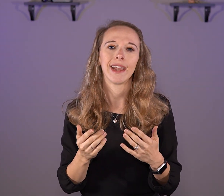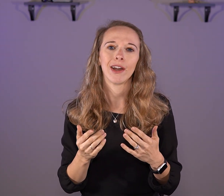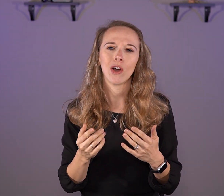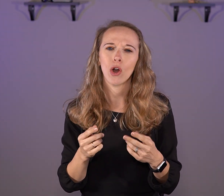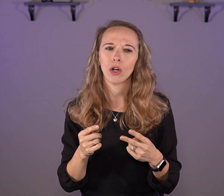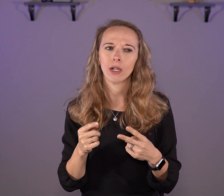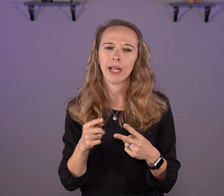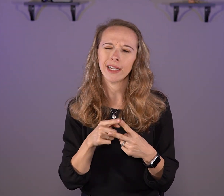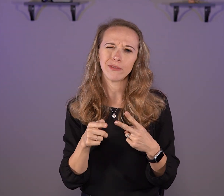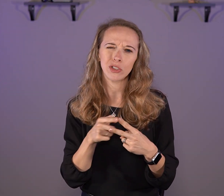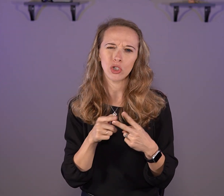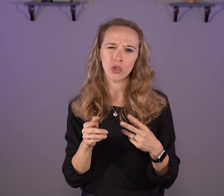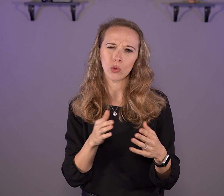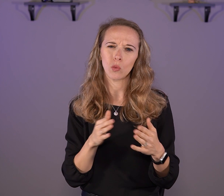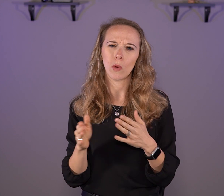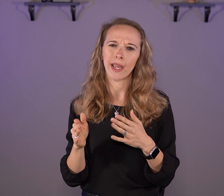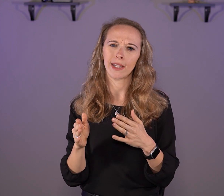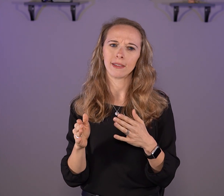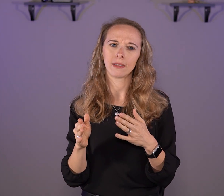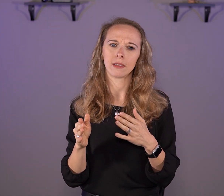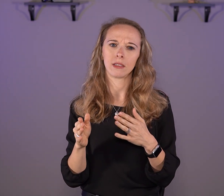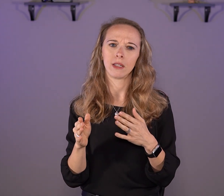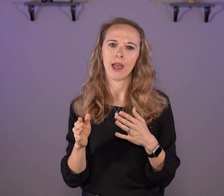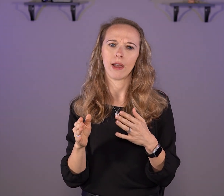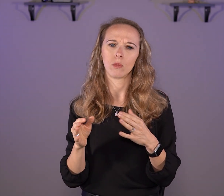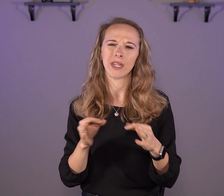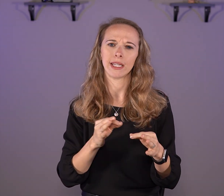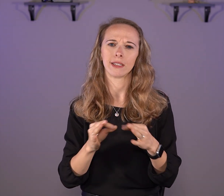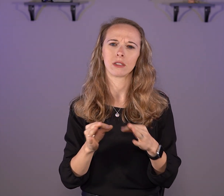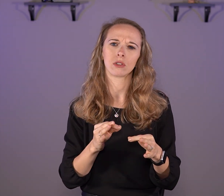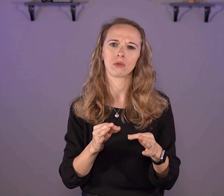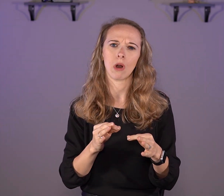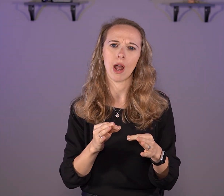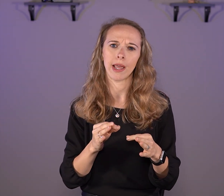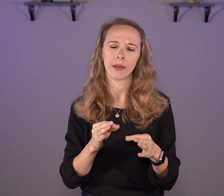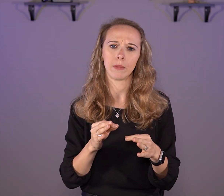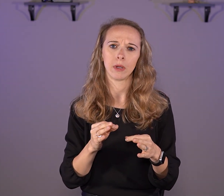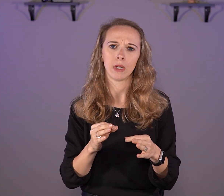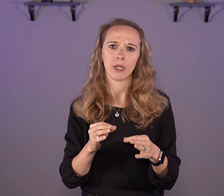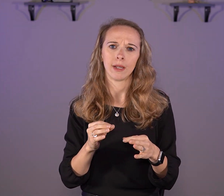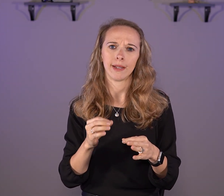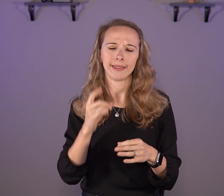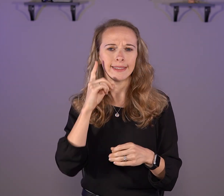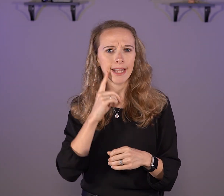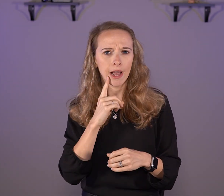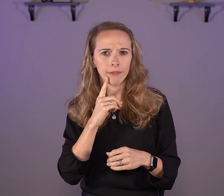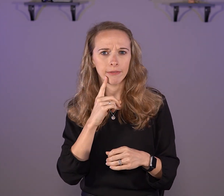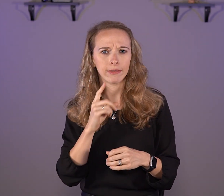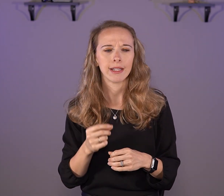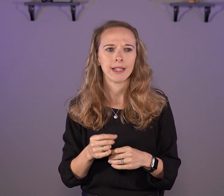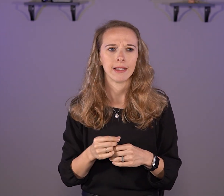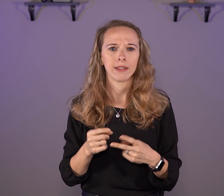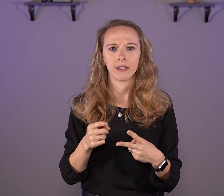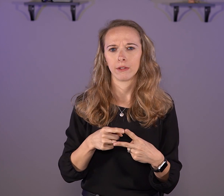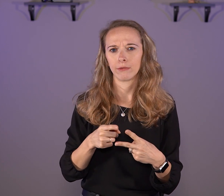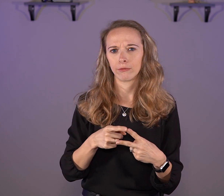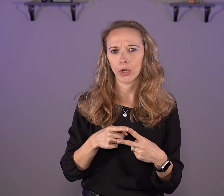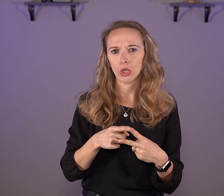There are kind of two ways that we can describe deaf. The